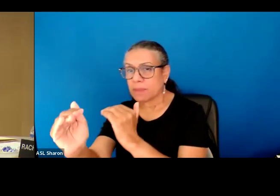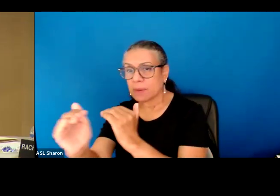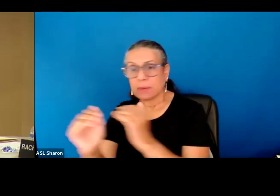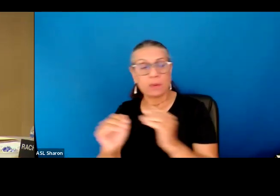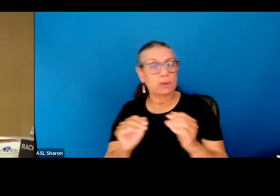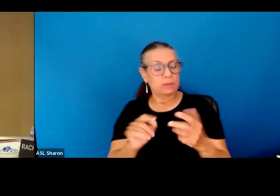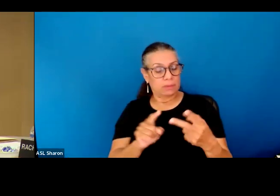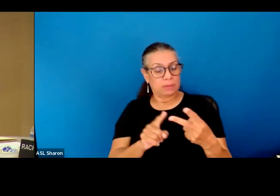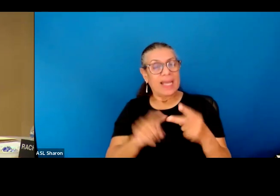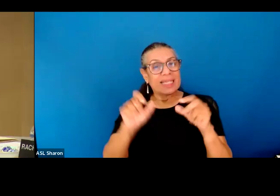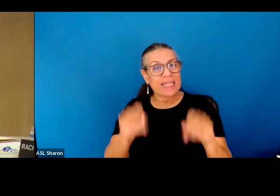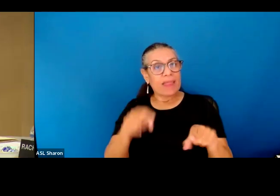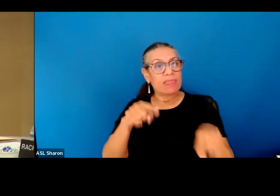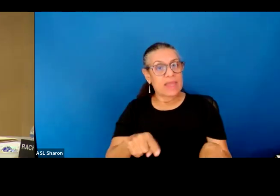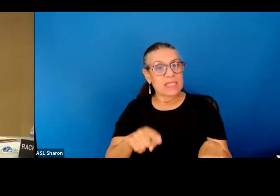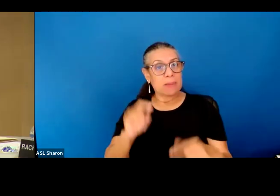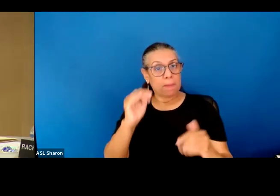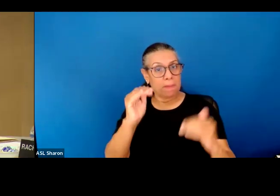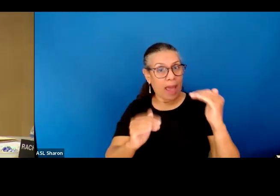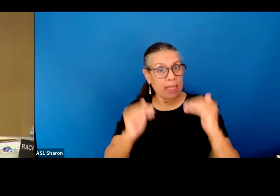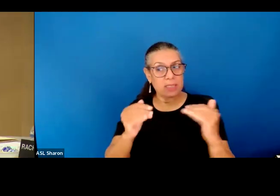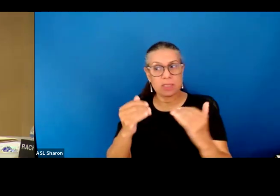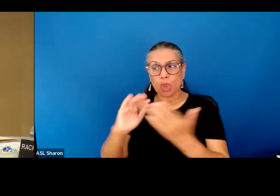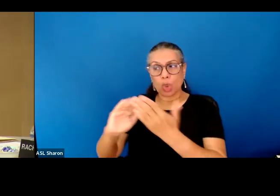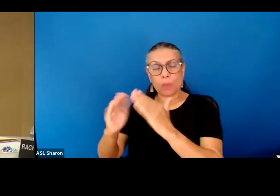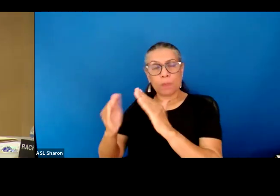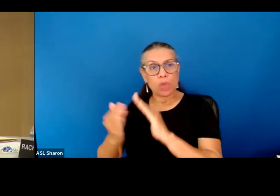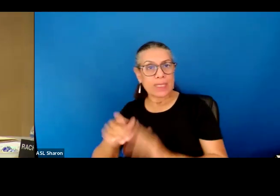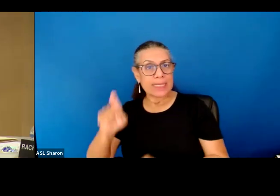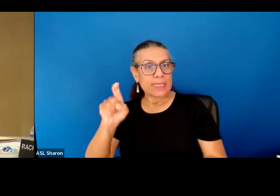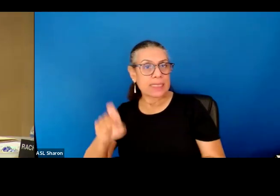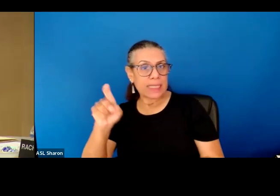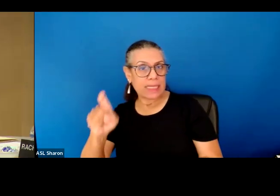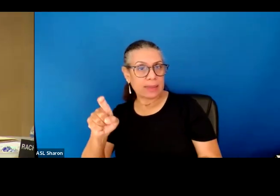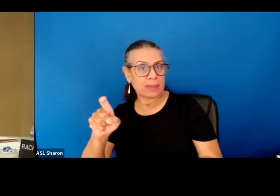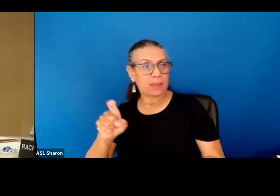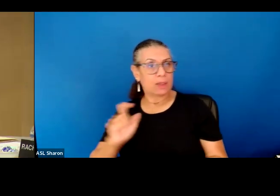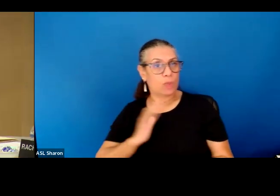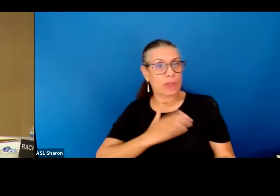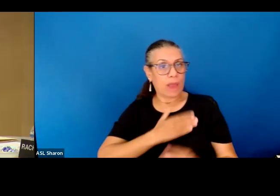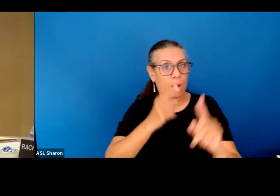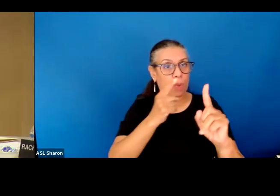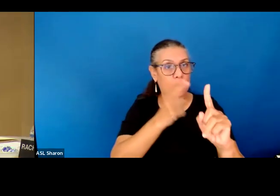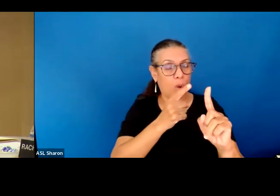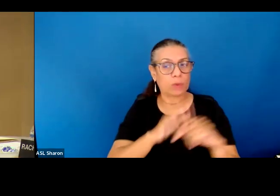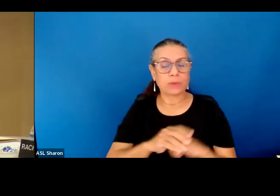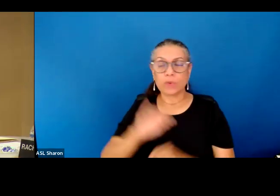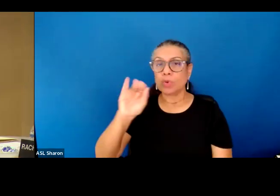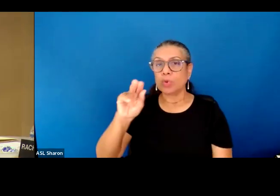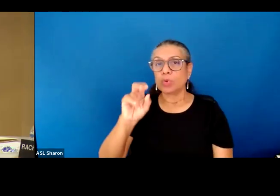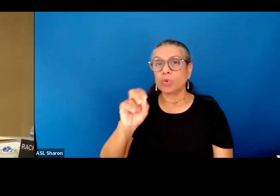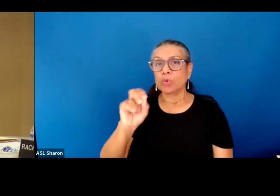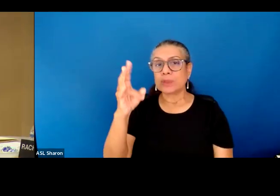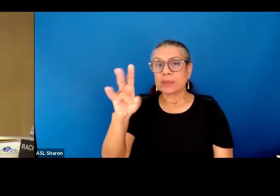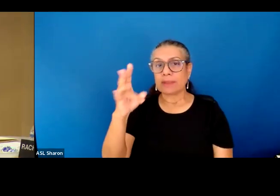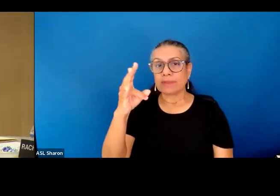changes balance the community feedback we've heard with the original policy goals? During the June 17th